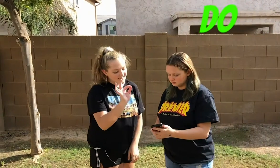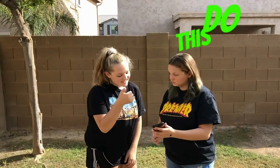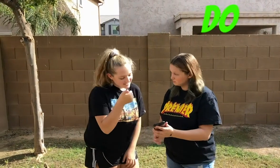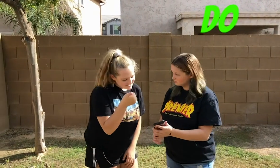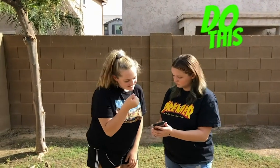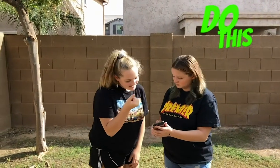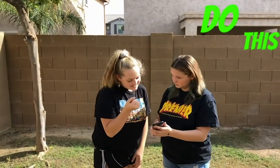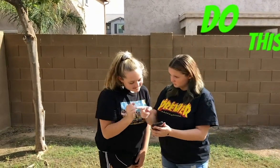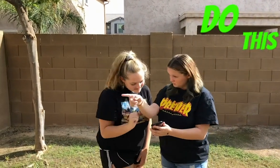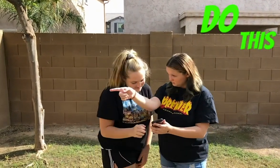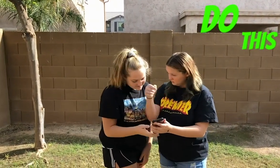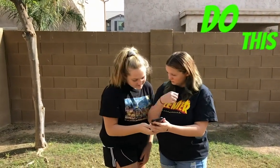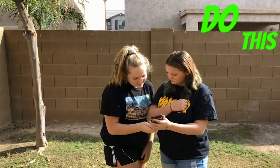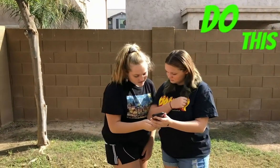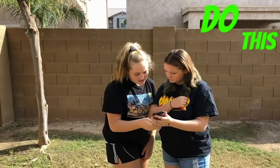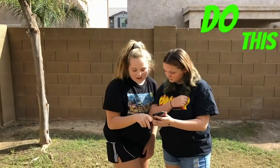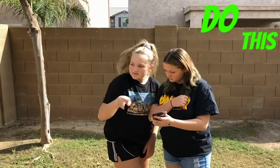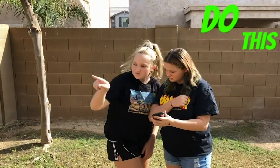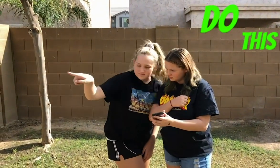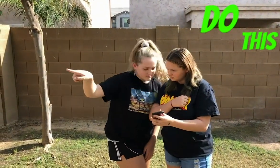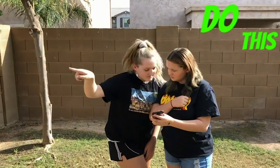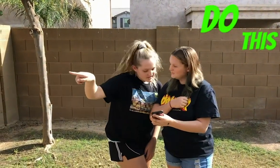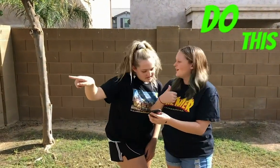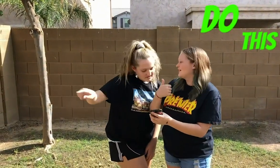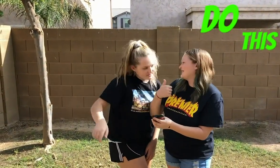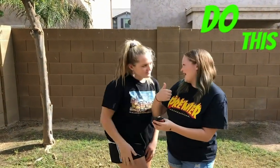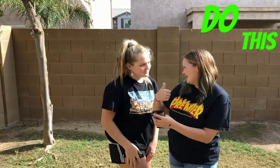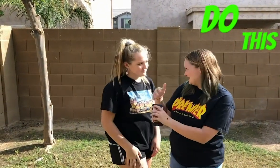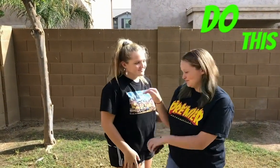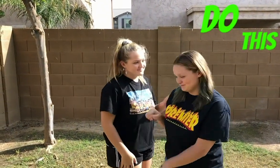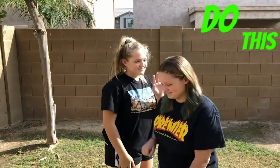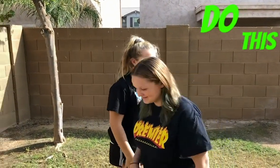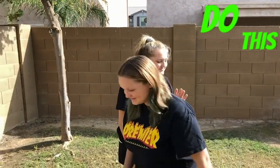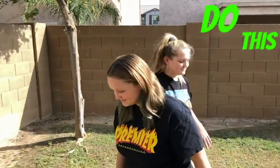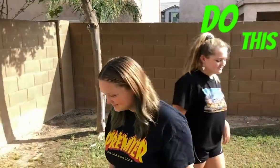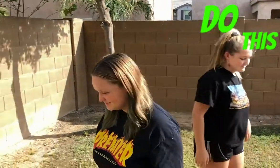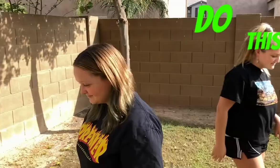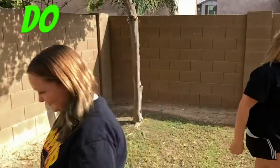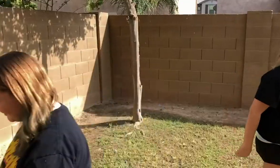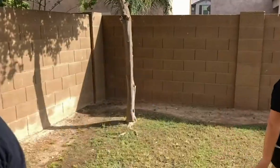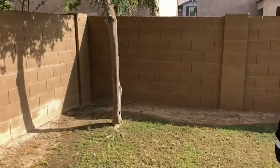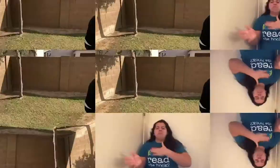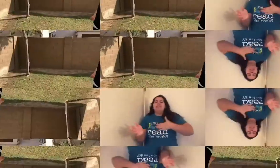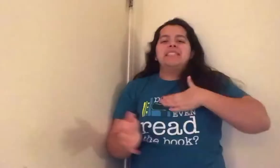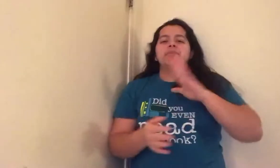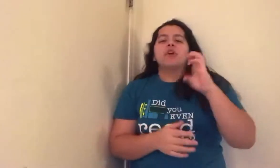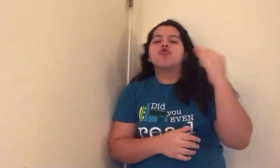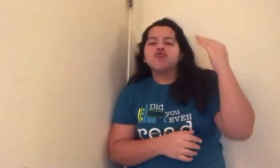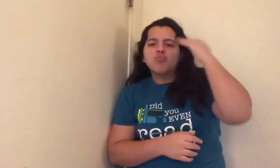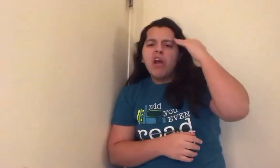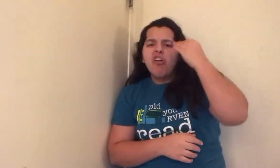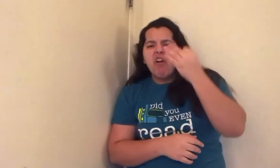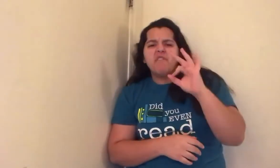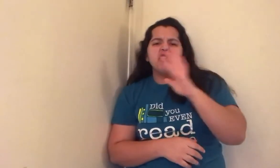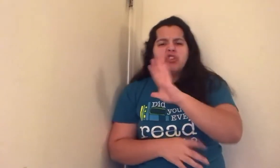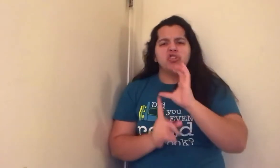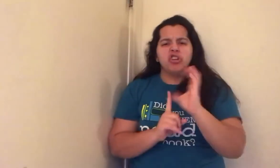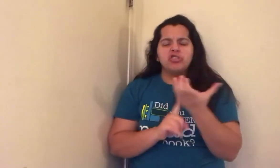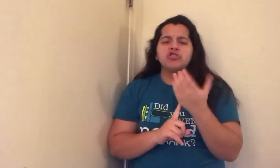Oh, great. And showing it to the Deaf person. Yeah, right over there. Words appear. Do this. The hearing student walks out of frame. Be aware of other cultures